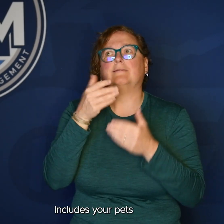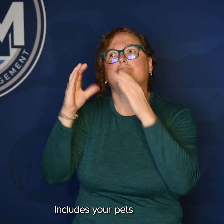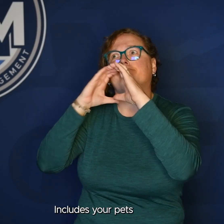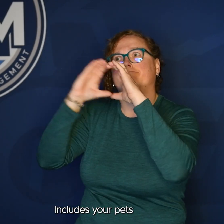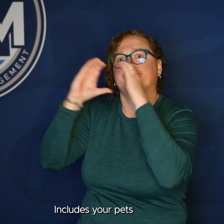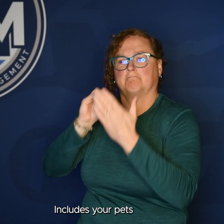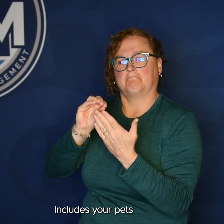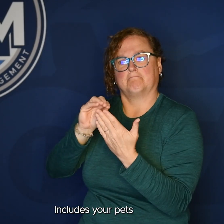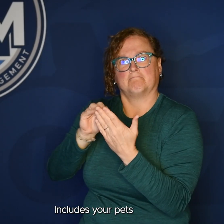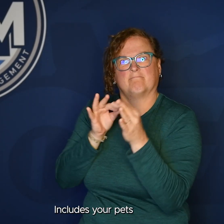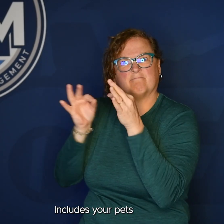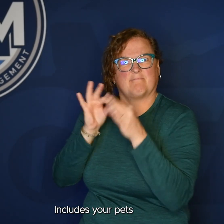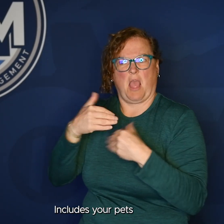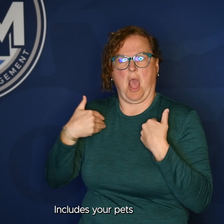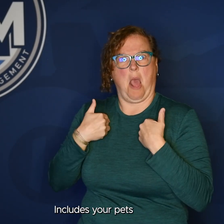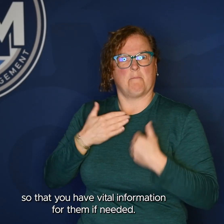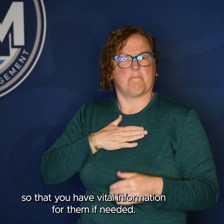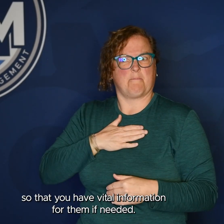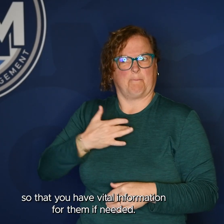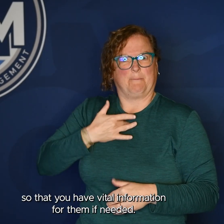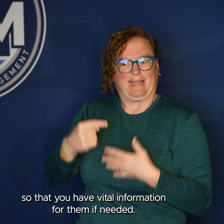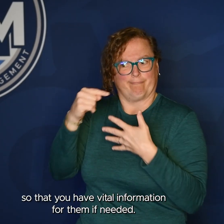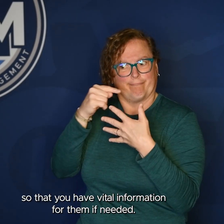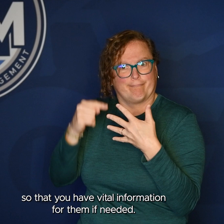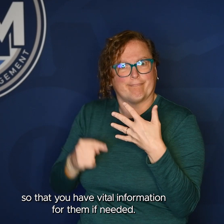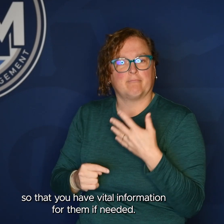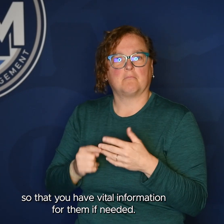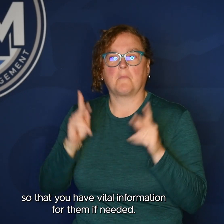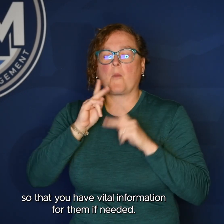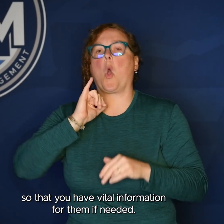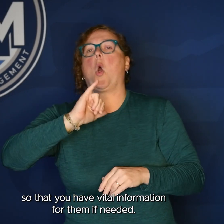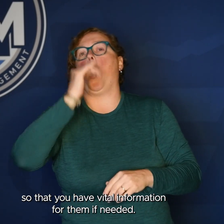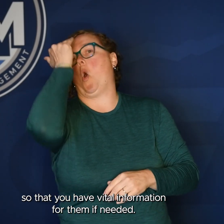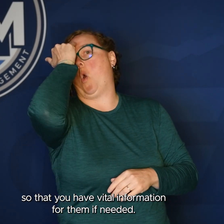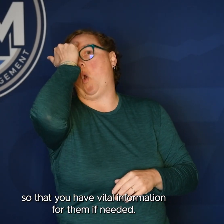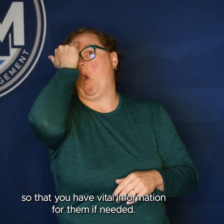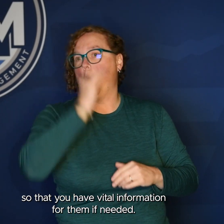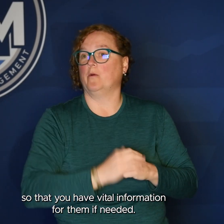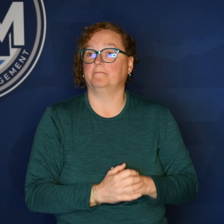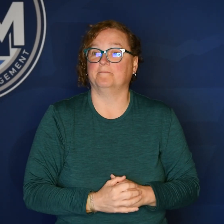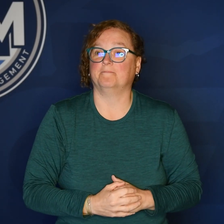Include your pets so that you have vital information for them if needed.